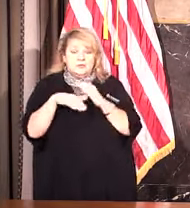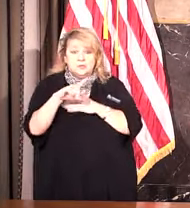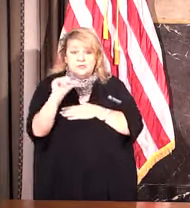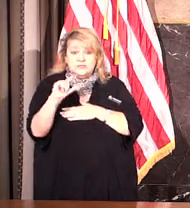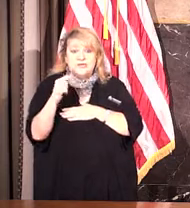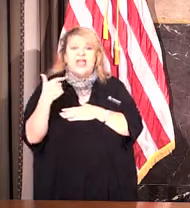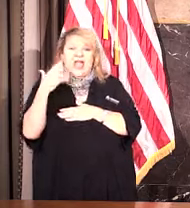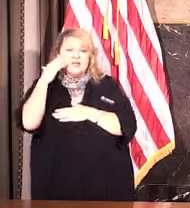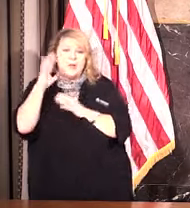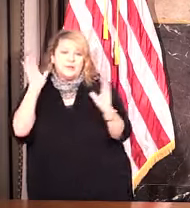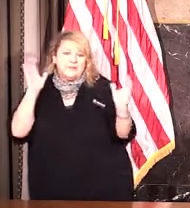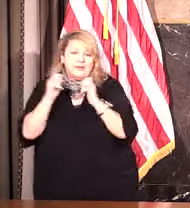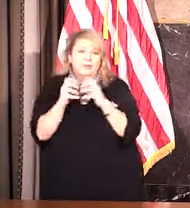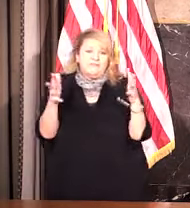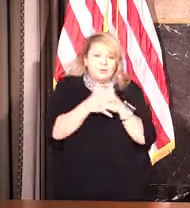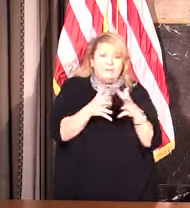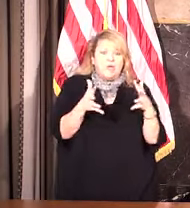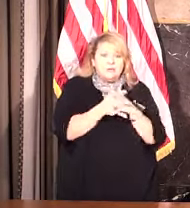of football analogies today,